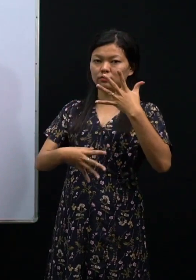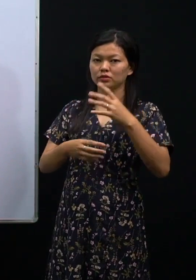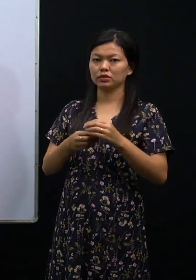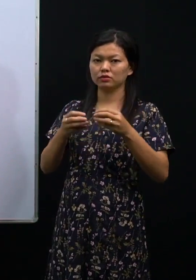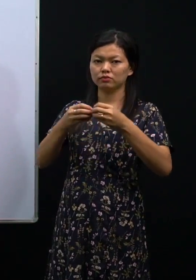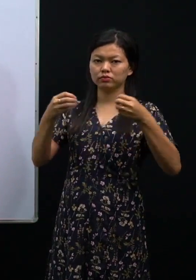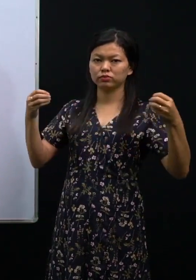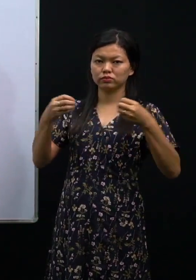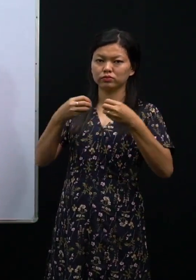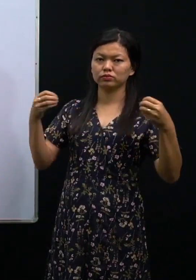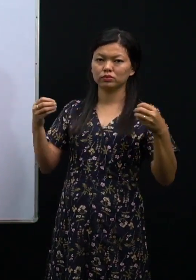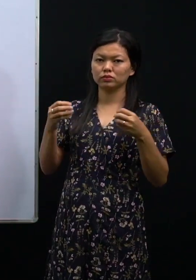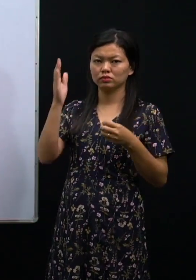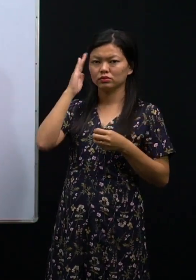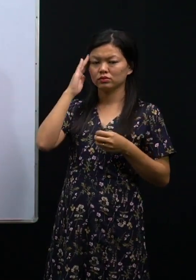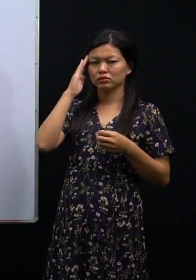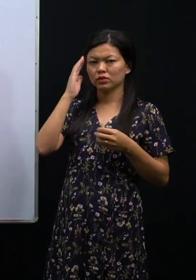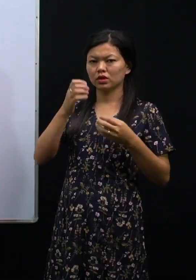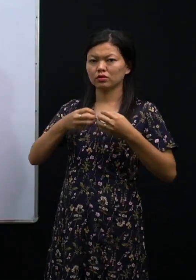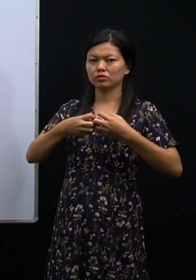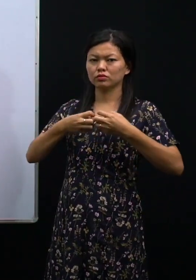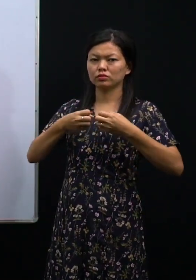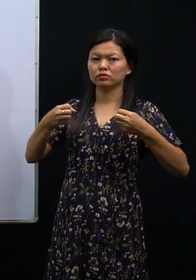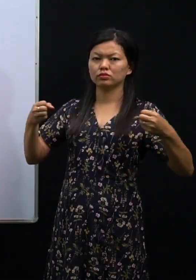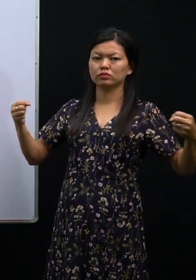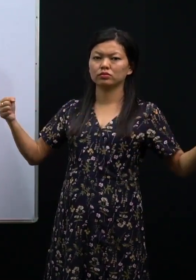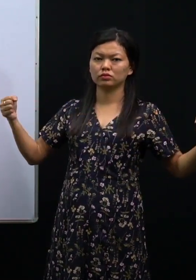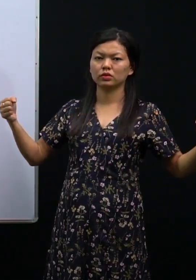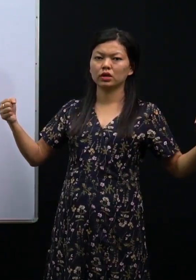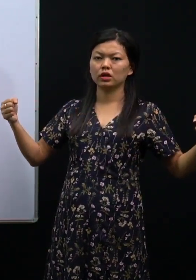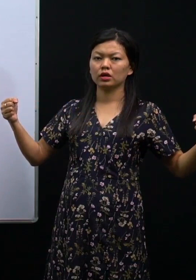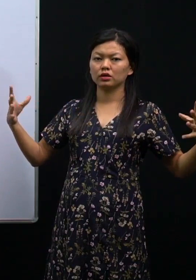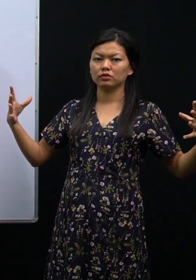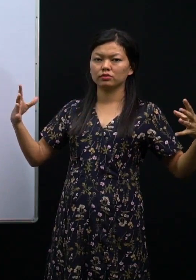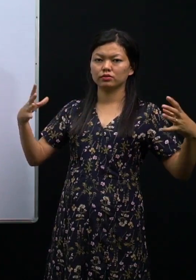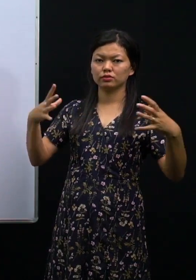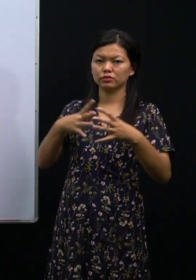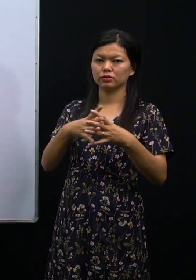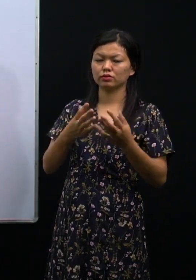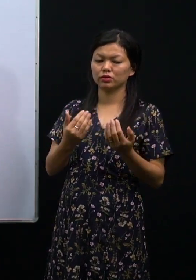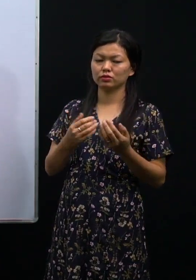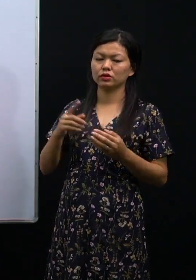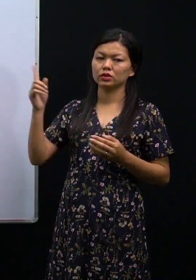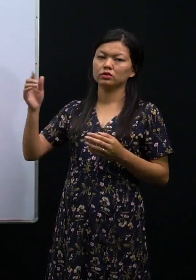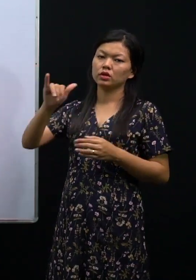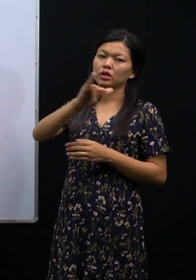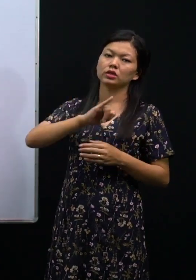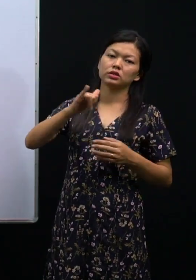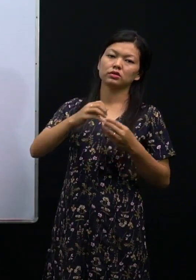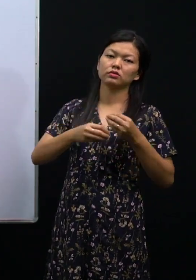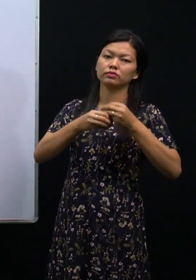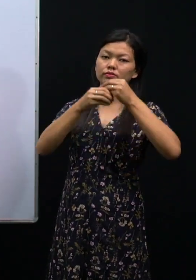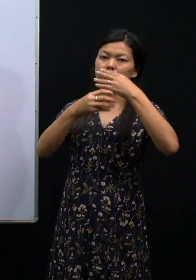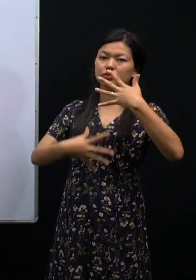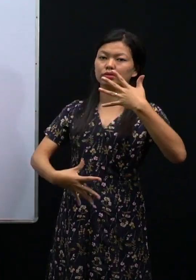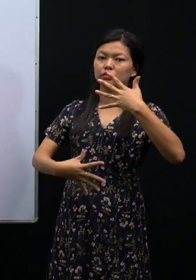band, no? If we can pull it both sides, it will be, you know, that's called expand. We'll do like this. Square, you have to